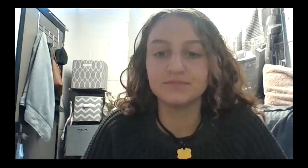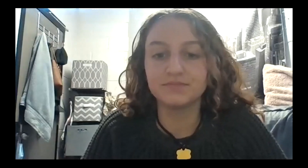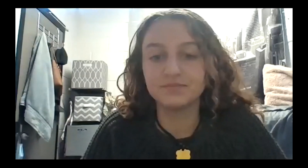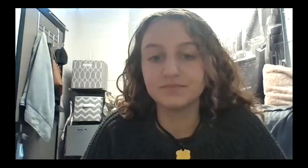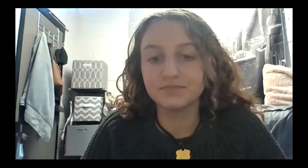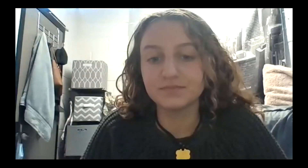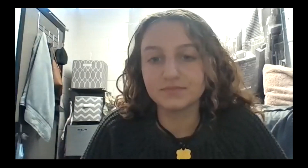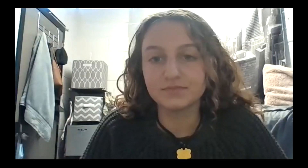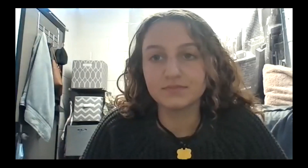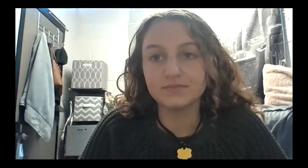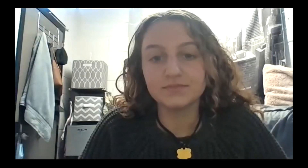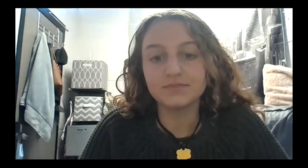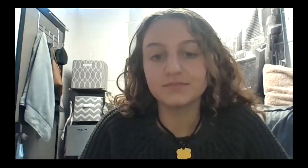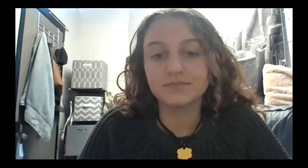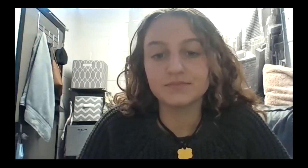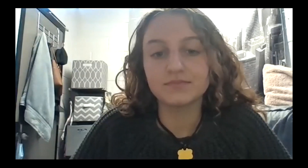shine.